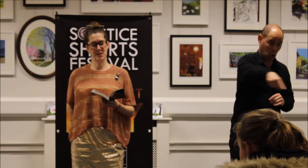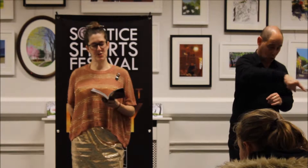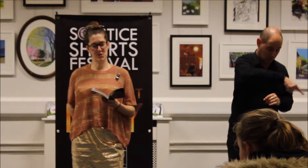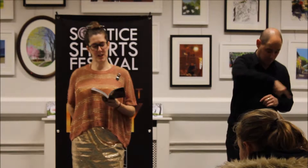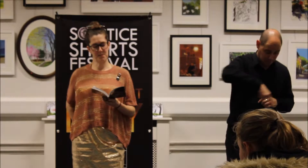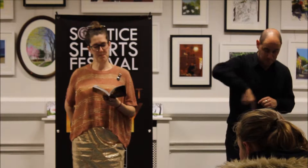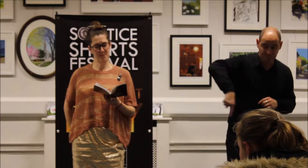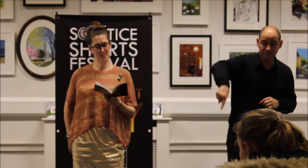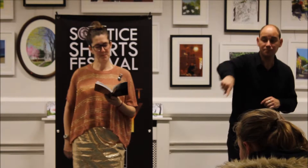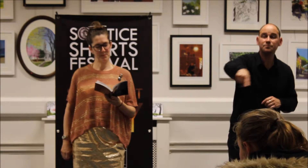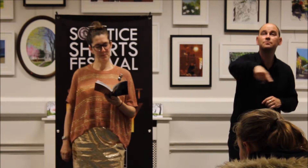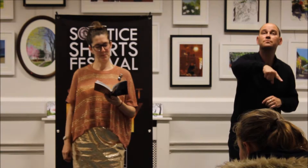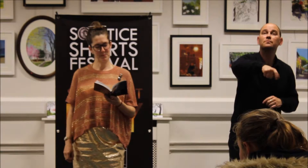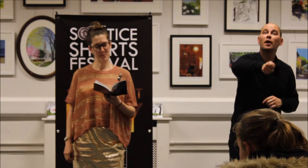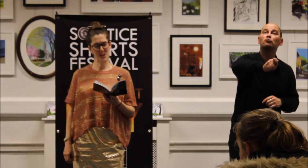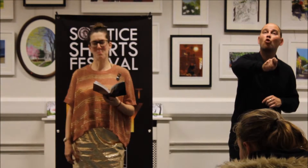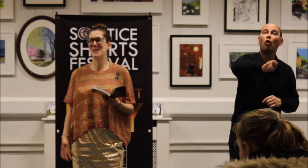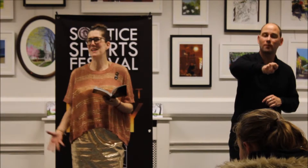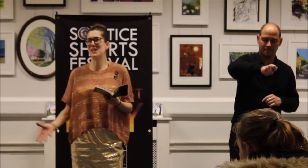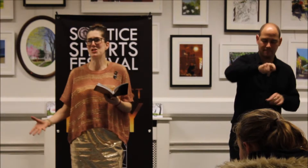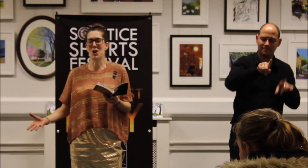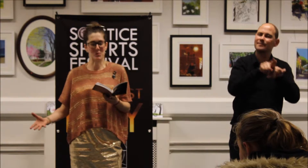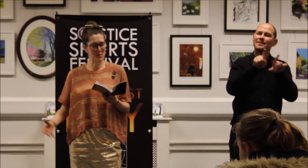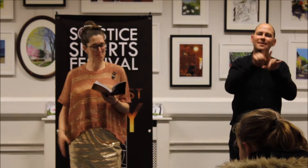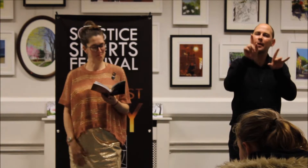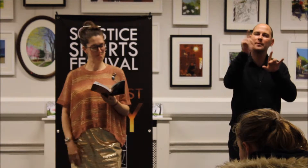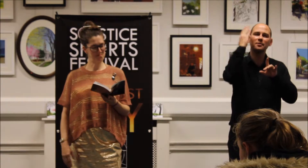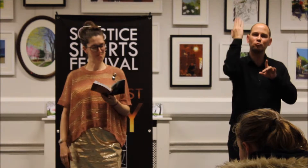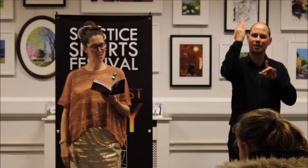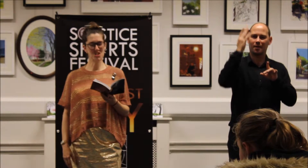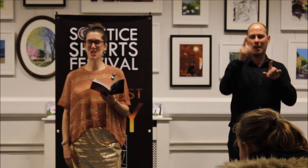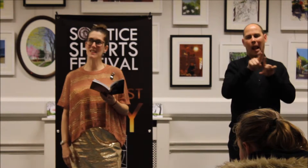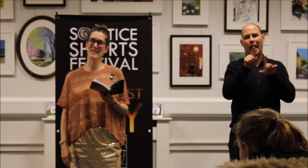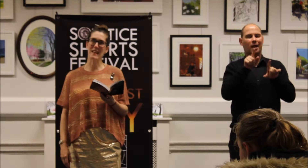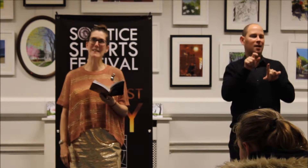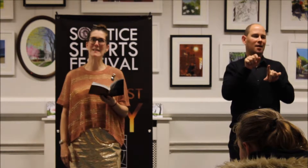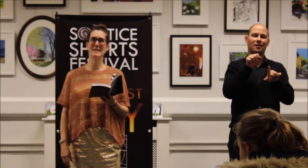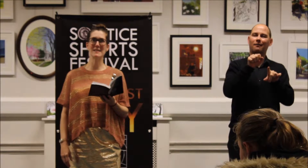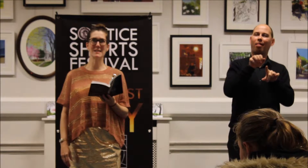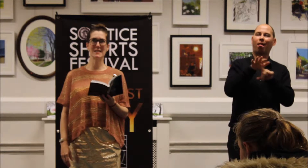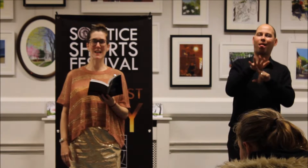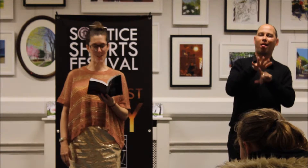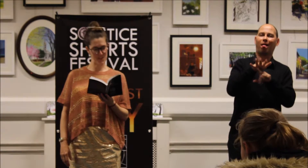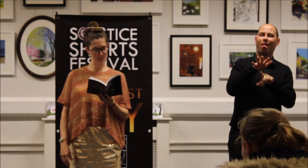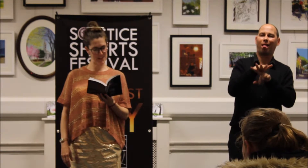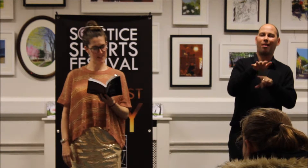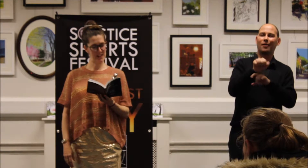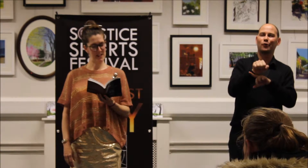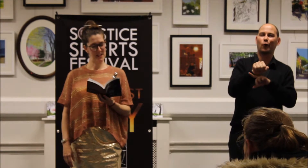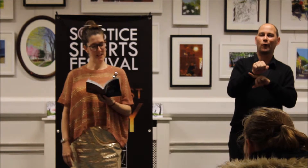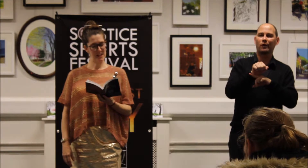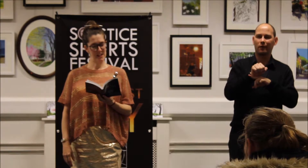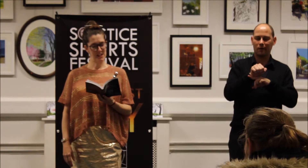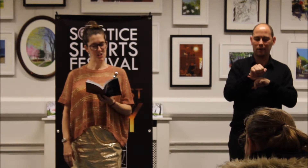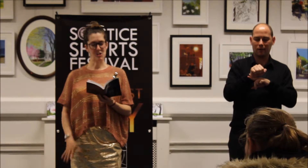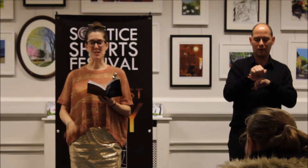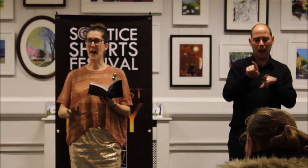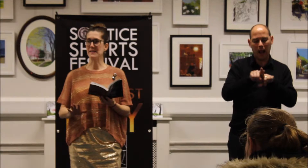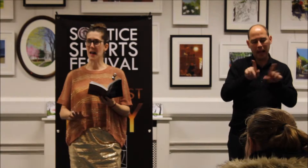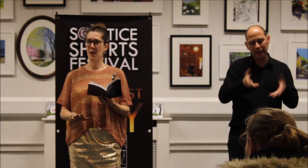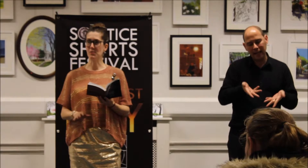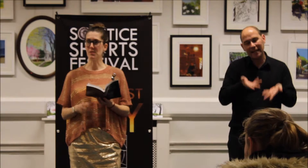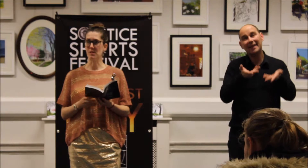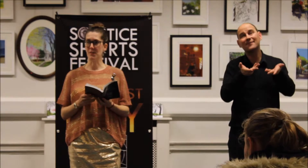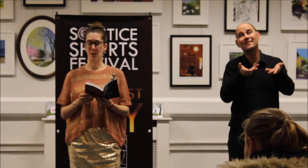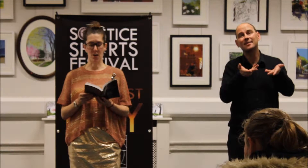she'd done in her dream. It had been a little joke, one she'd intended as a gift. She